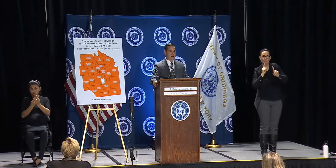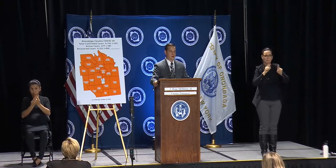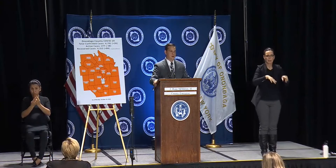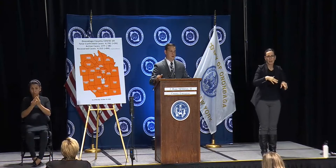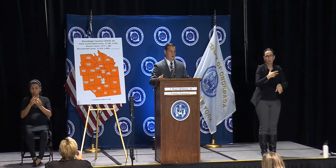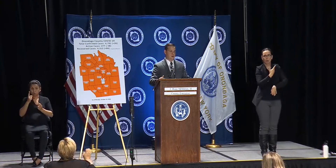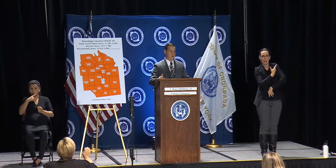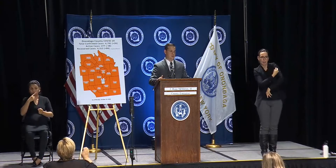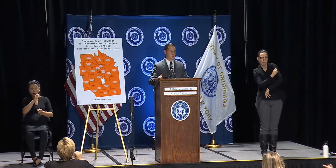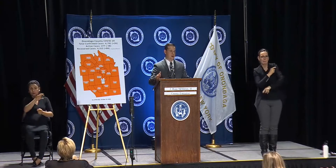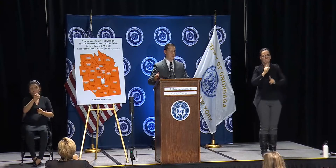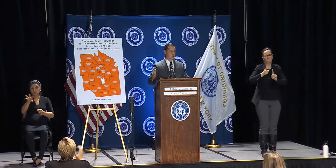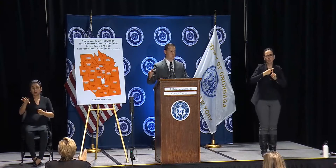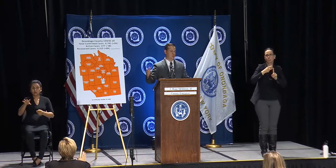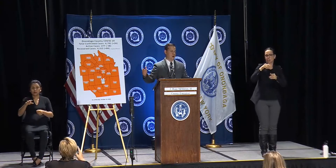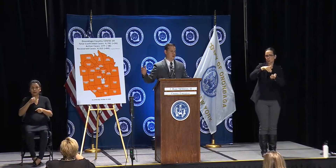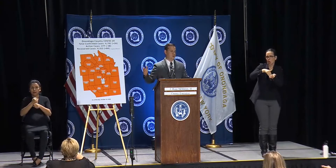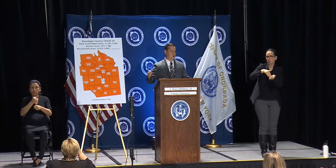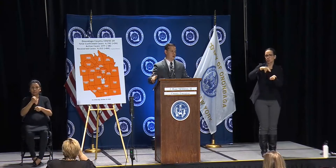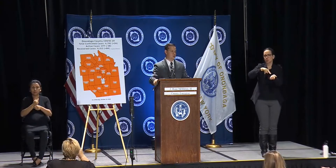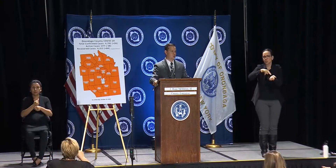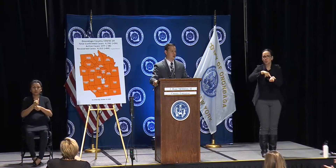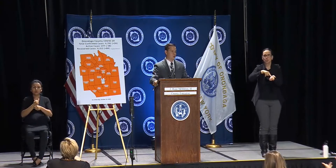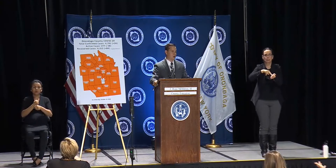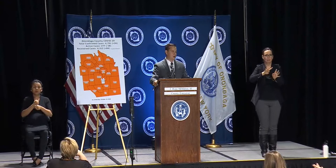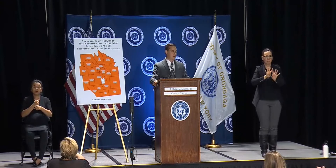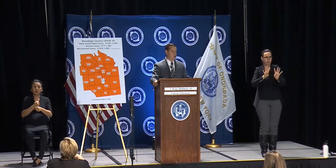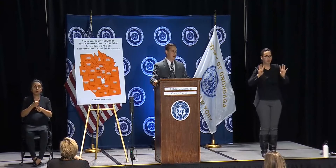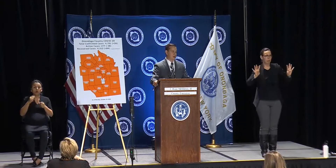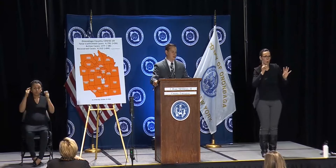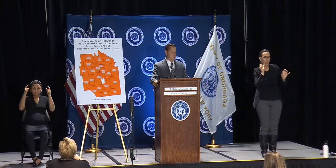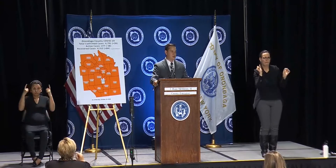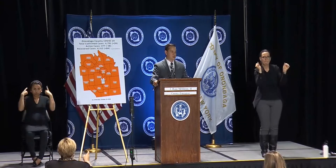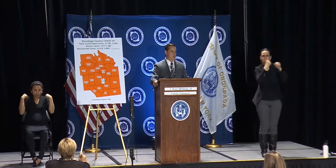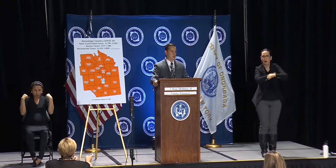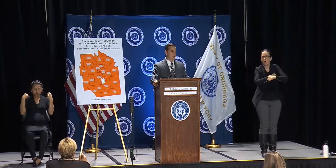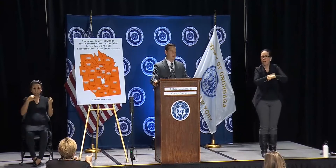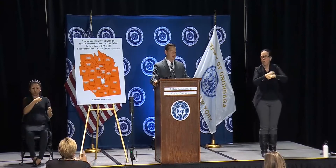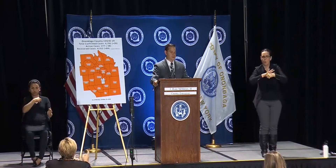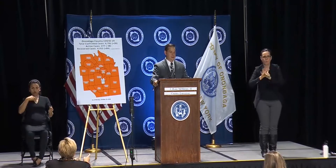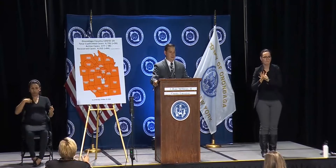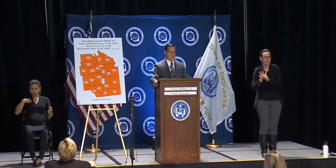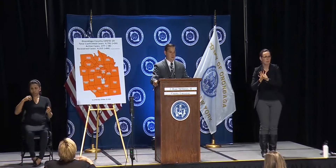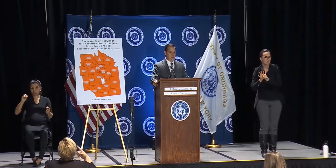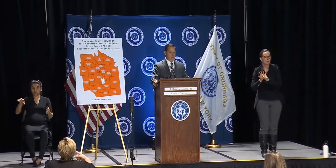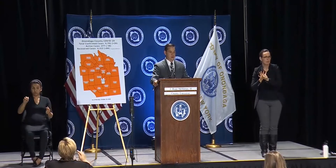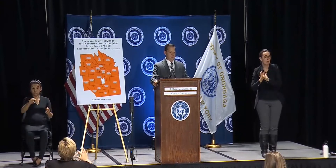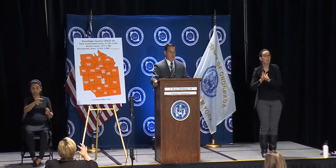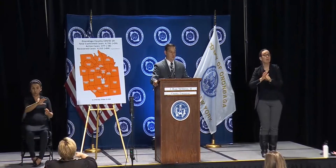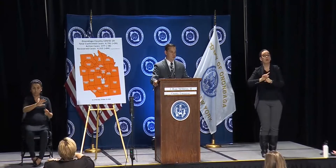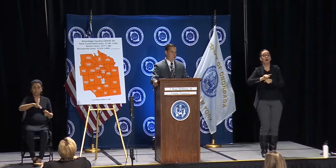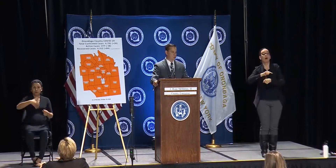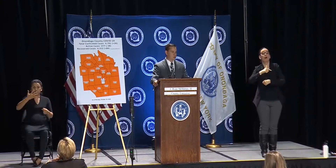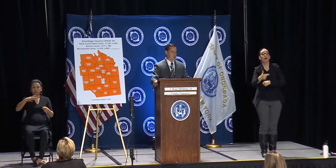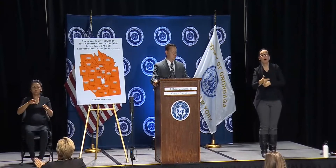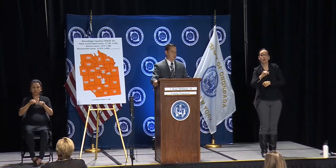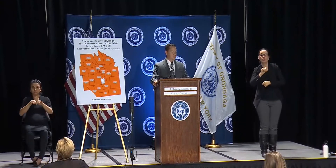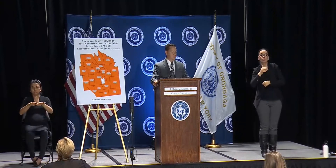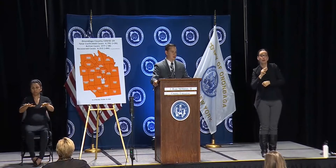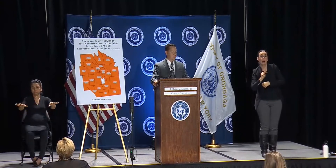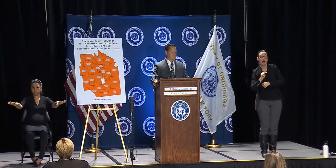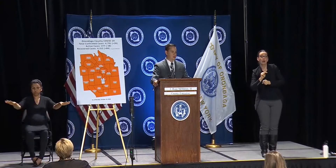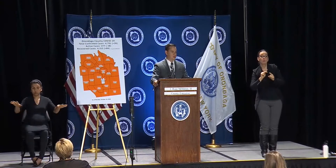possible, and then you're spending Q1 of 2021 trying to get the rest of the public vaccinated so that Q2 you